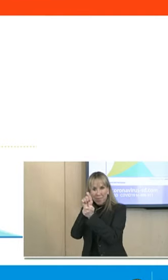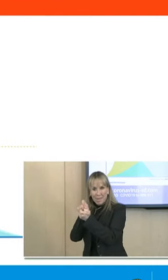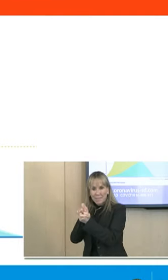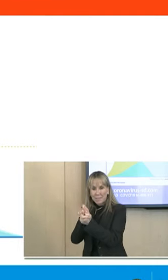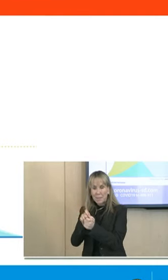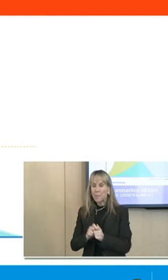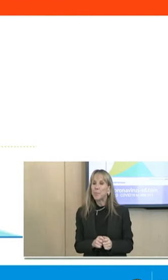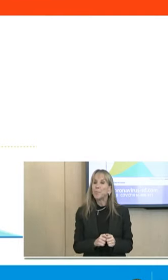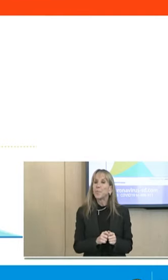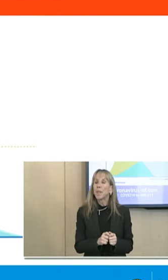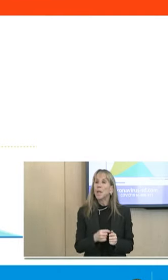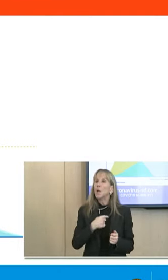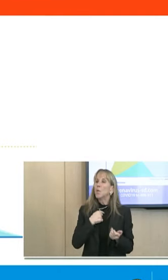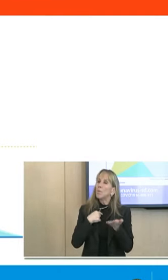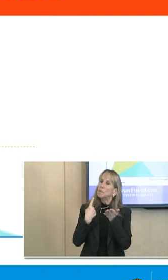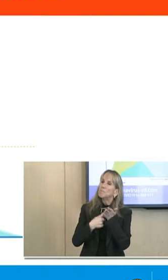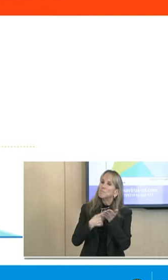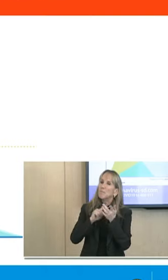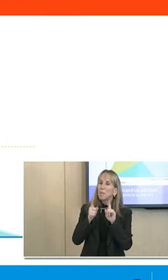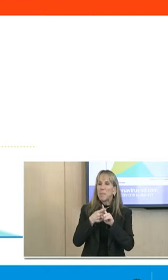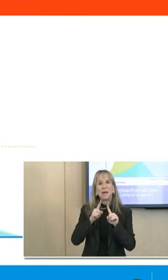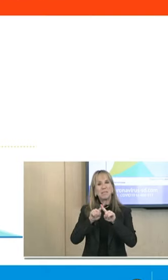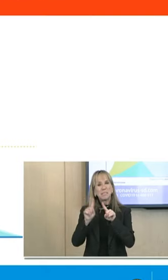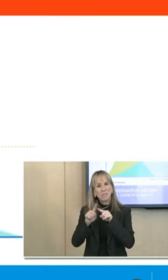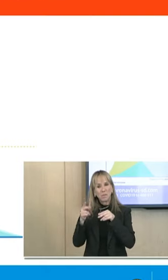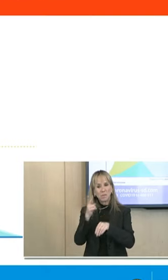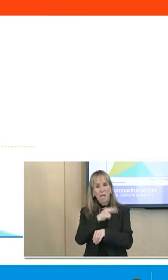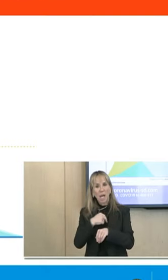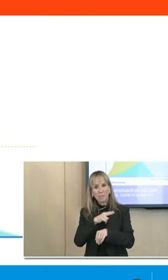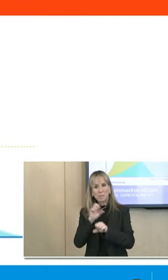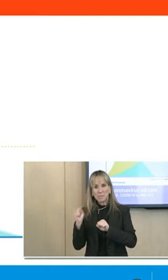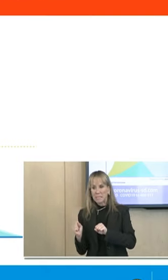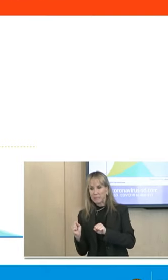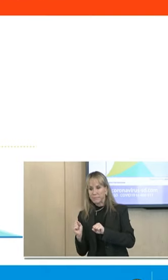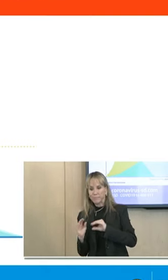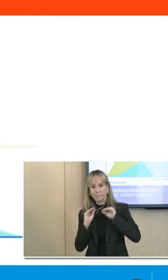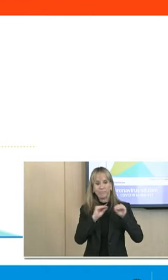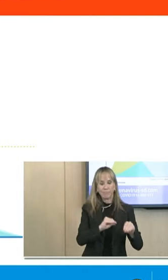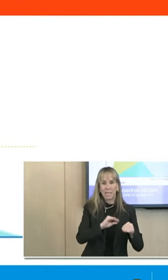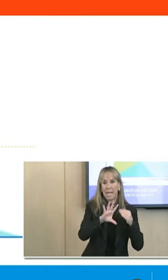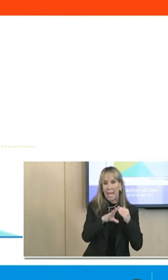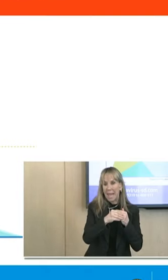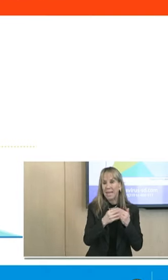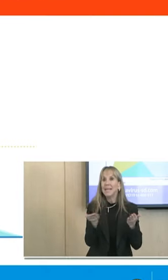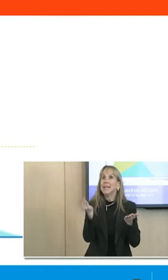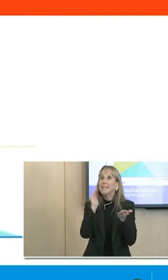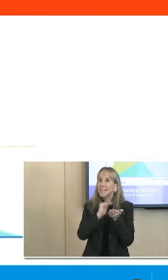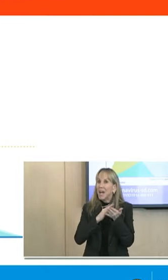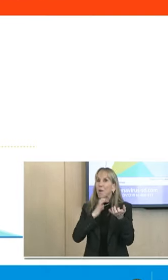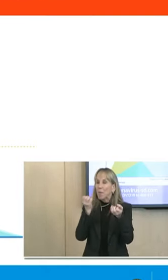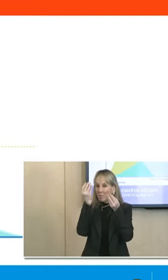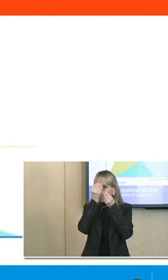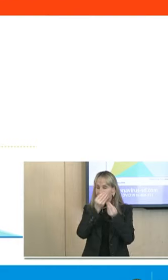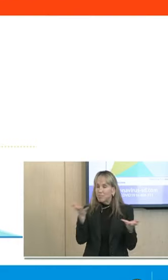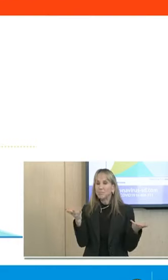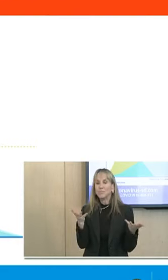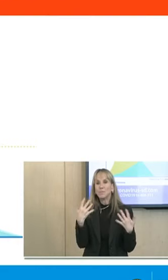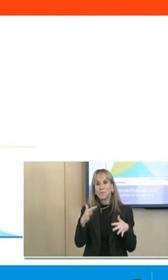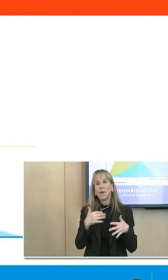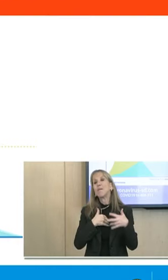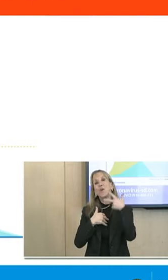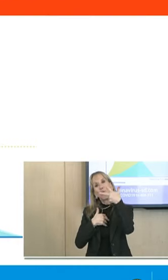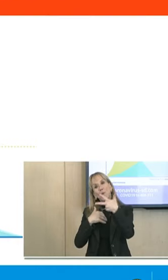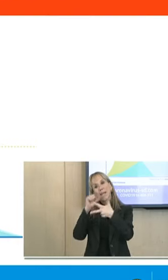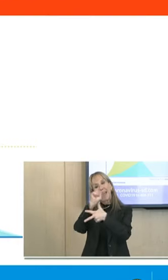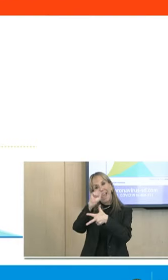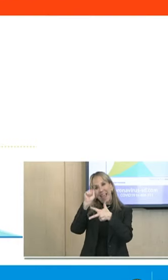me, as we talk about field hospitals and things, I want to take the opportunity yet again to emphasize the